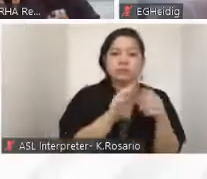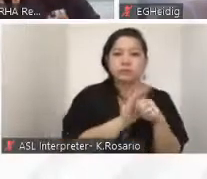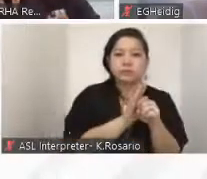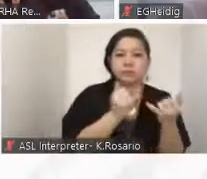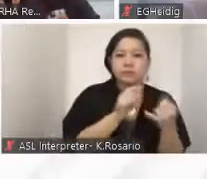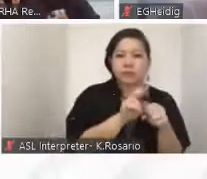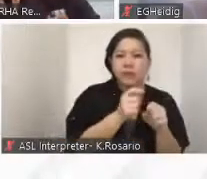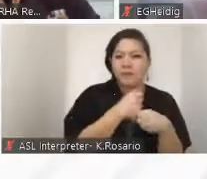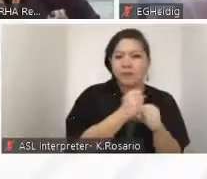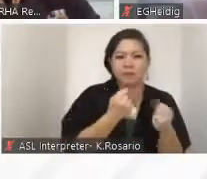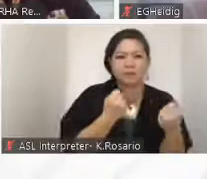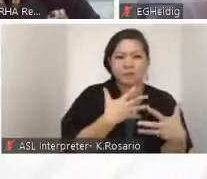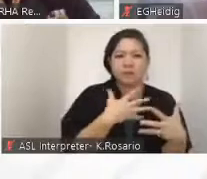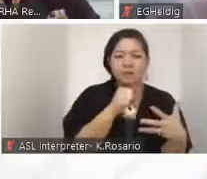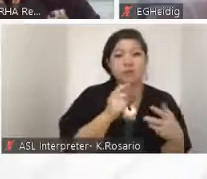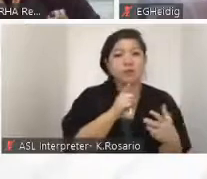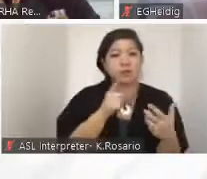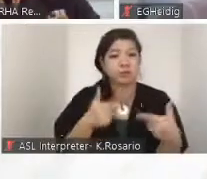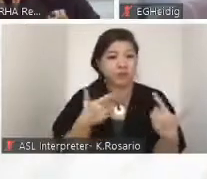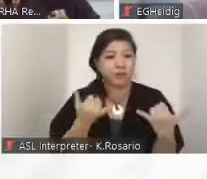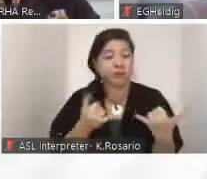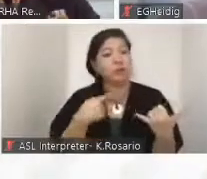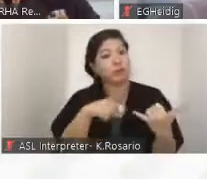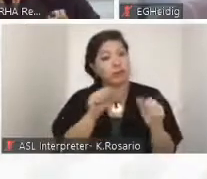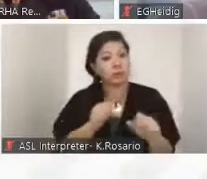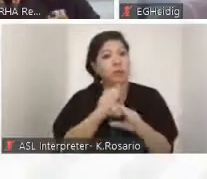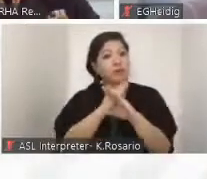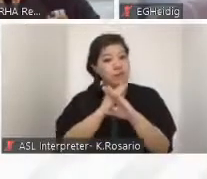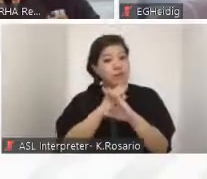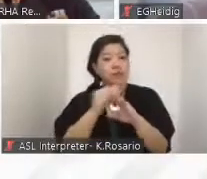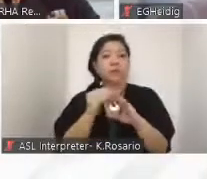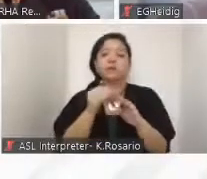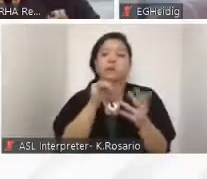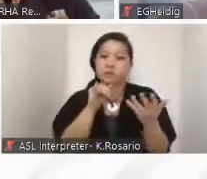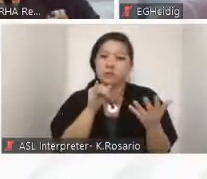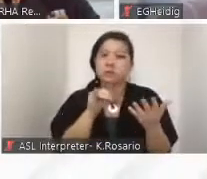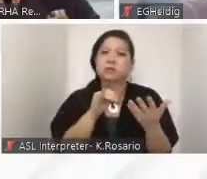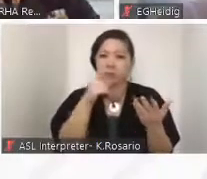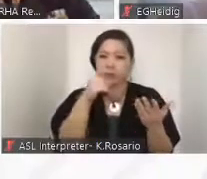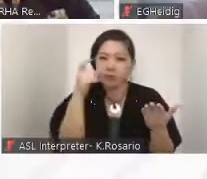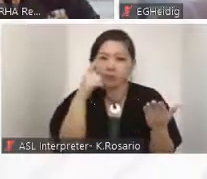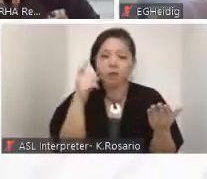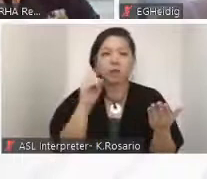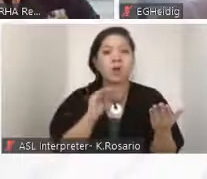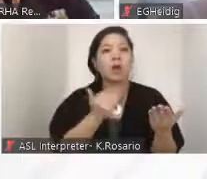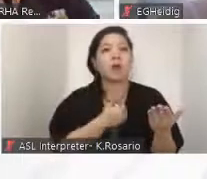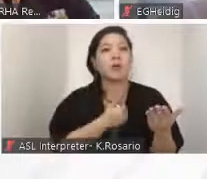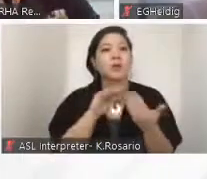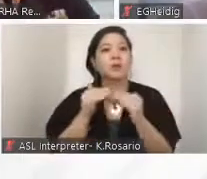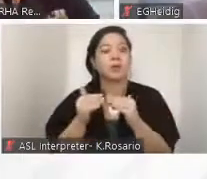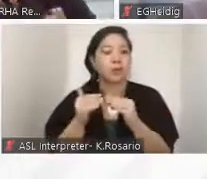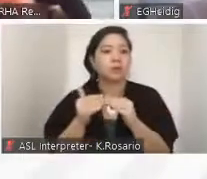our reality. But we were able to prevent it, and it is because of our community's